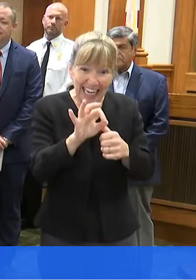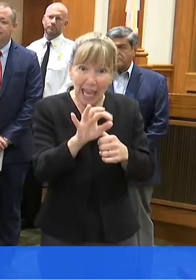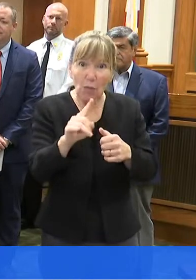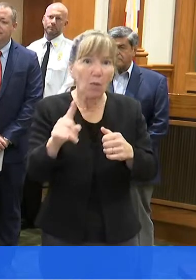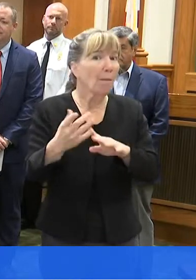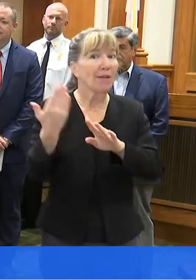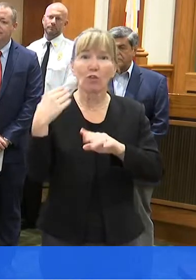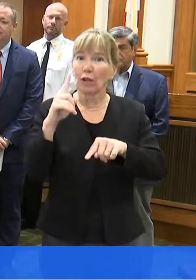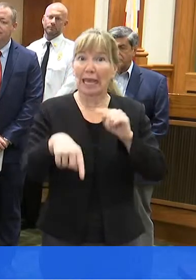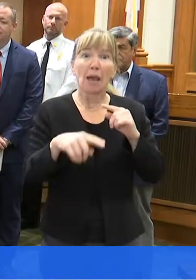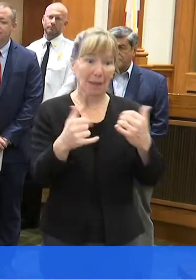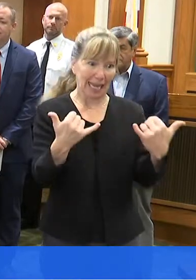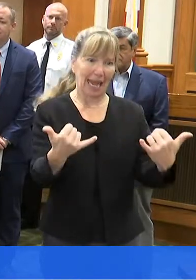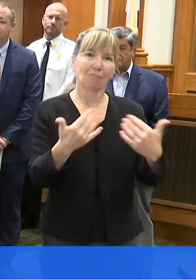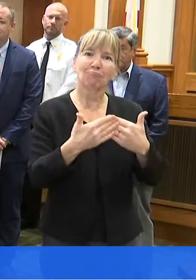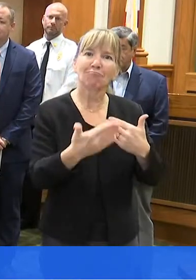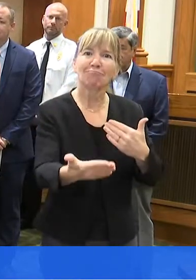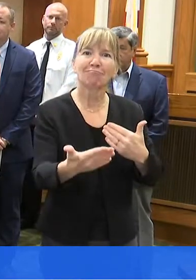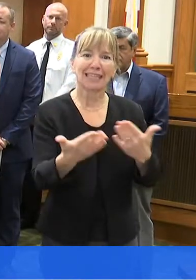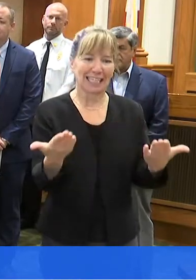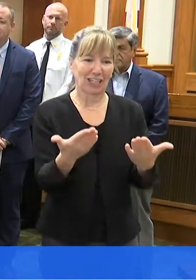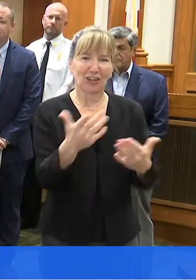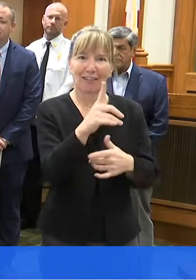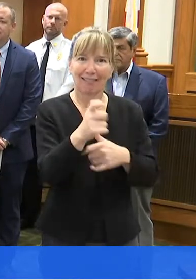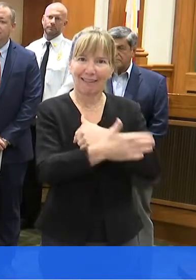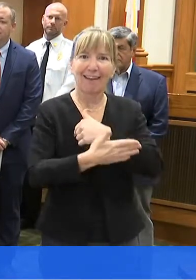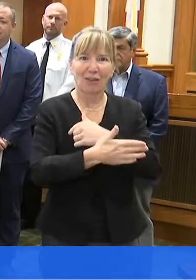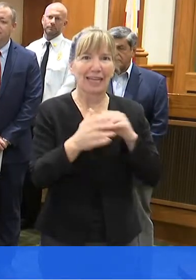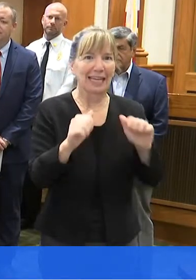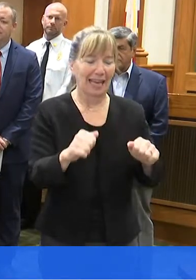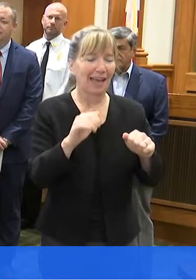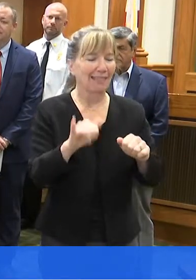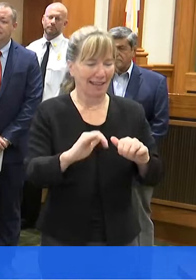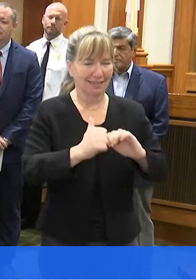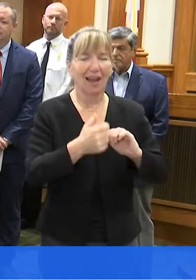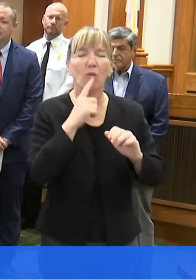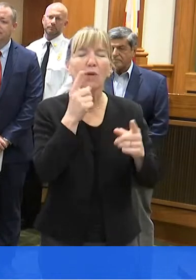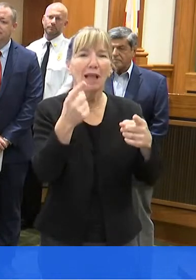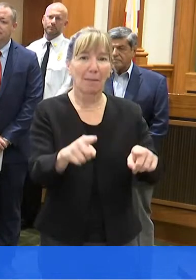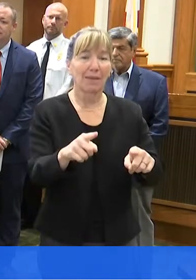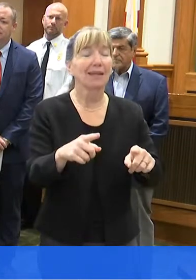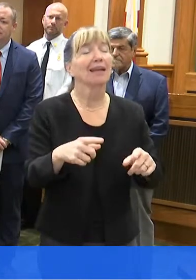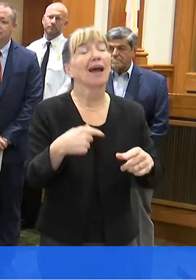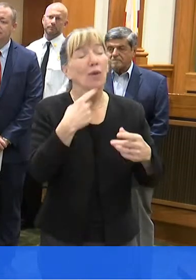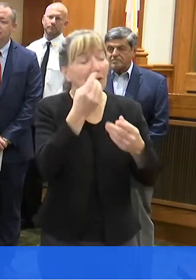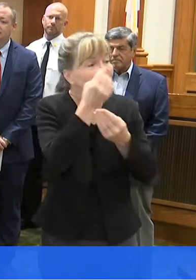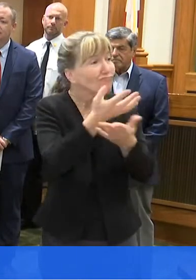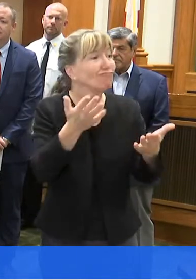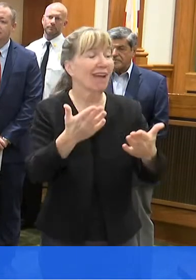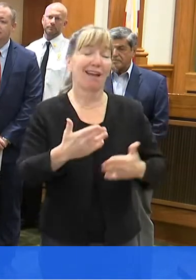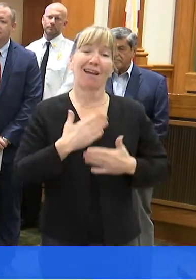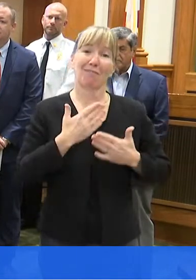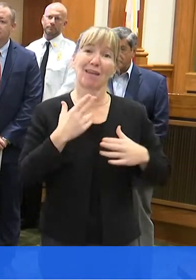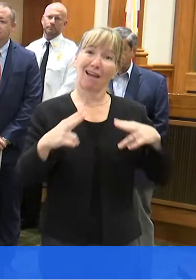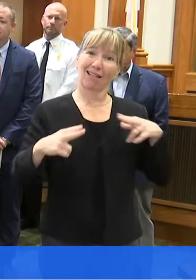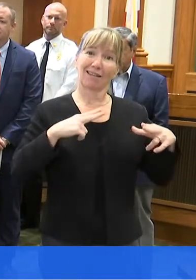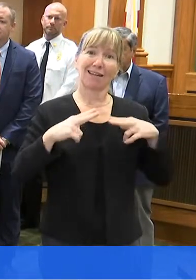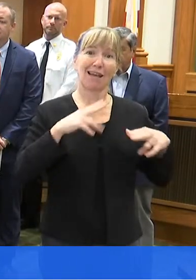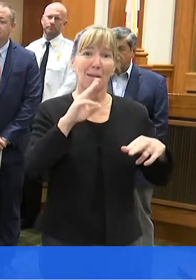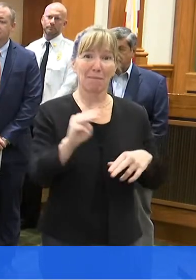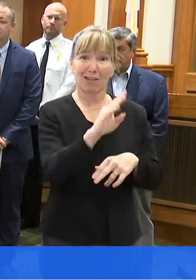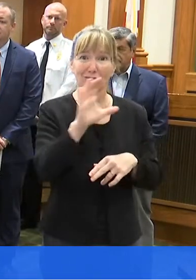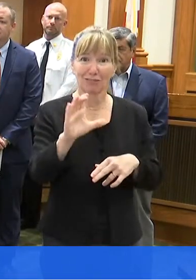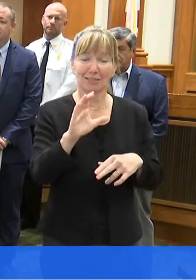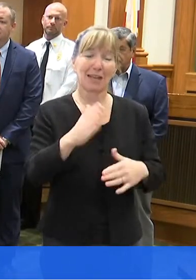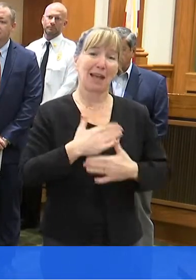are going to be safe no matter what, and that's the way it will work. I want to say happy holidays and Merry Christmas and Happy New